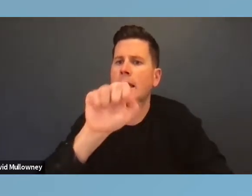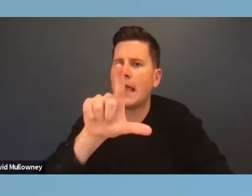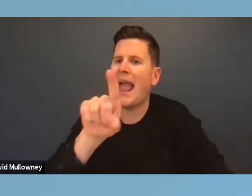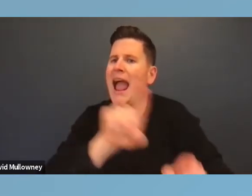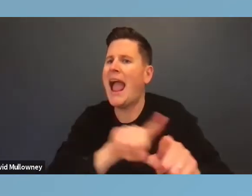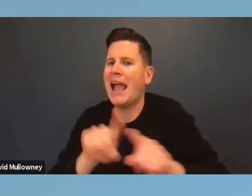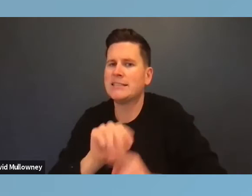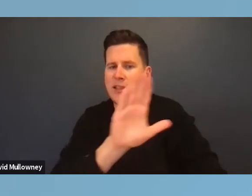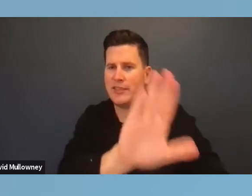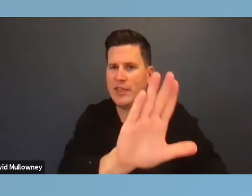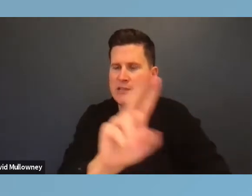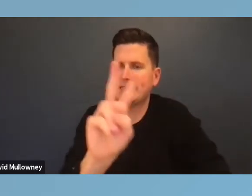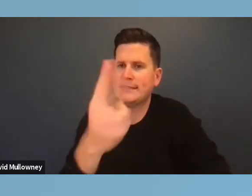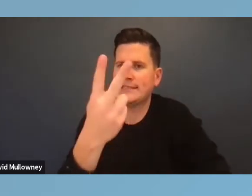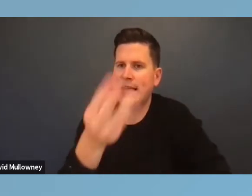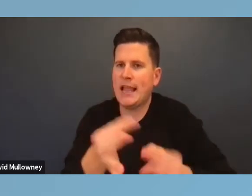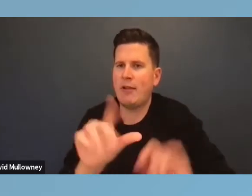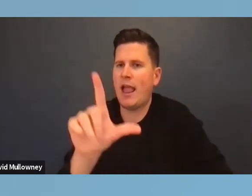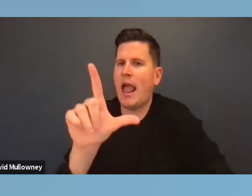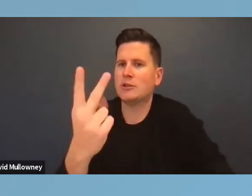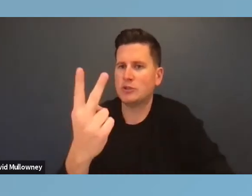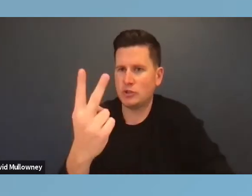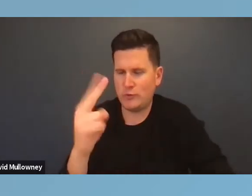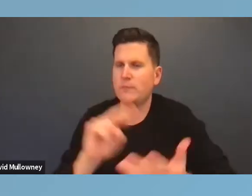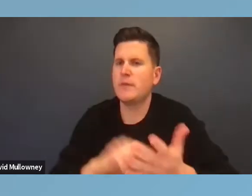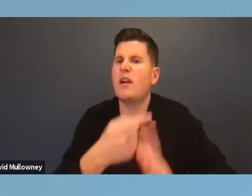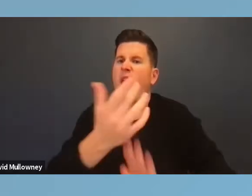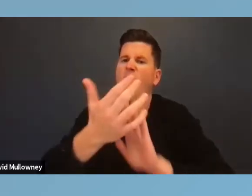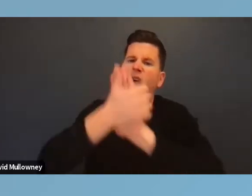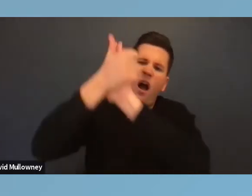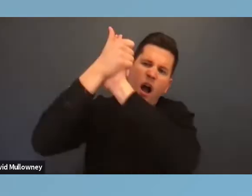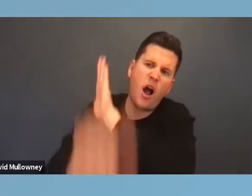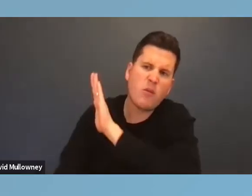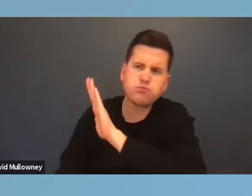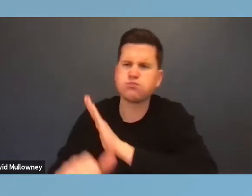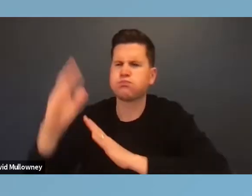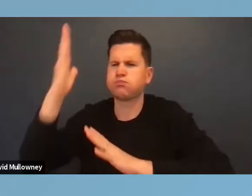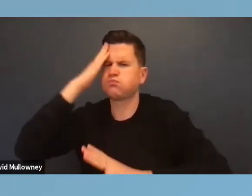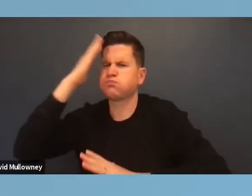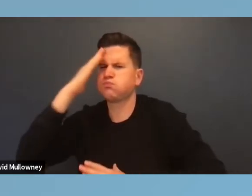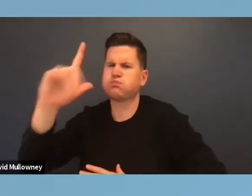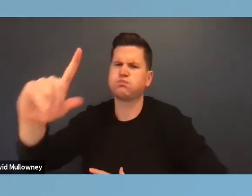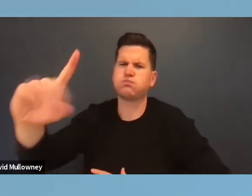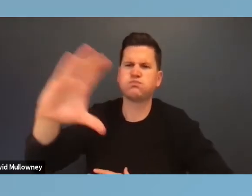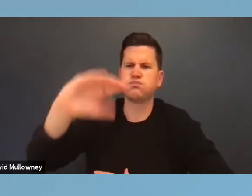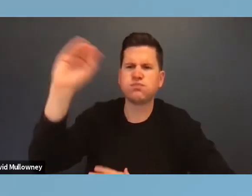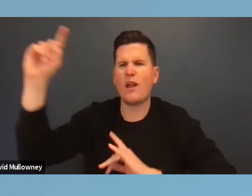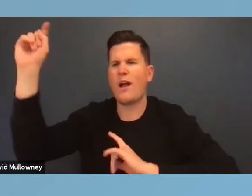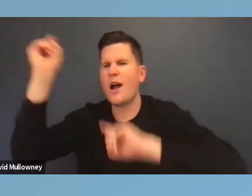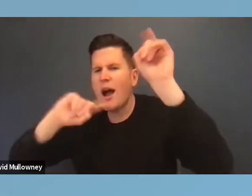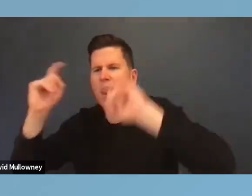that is a hearing person who has learned ASL as their L2 or second language.